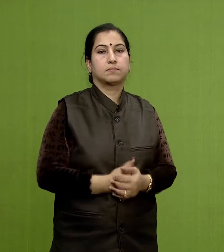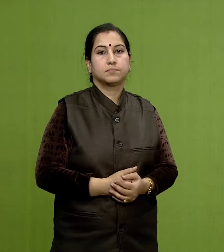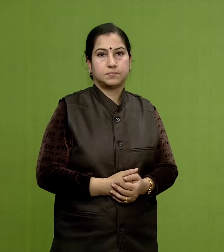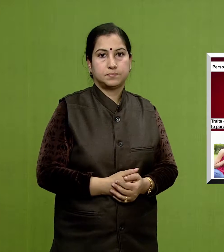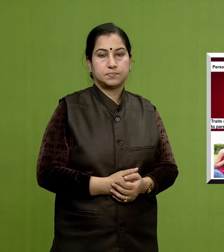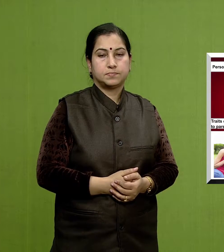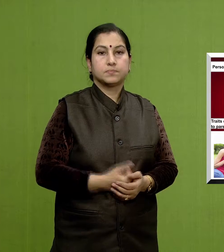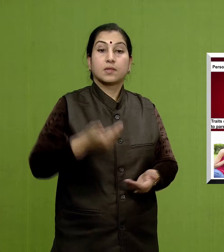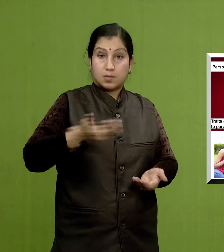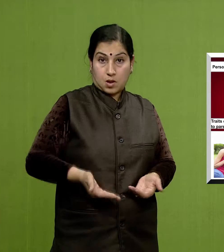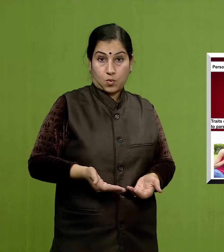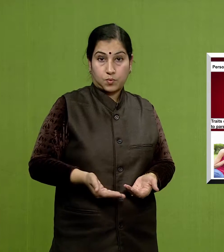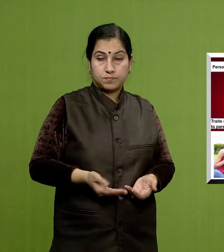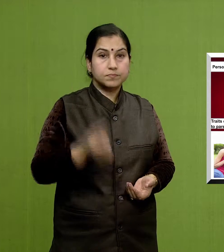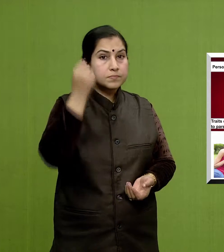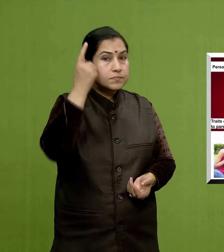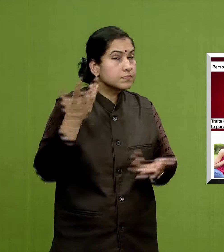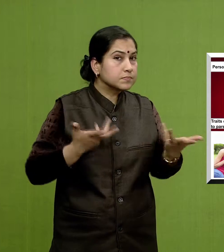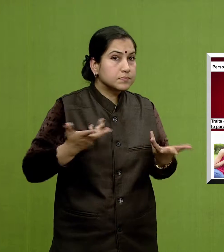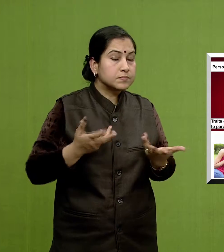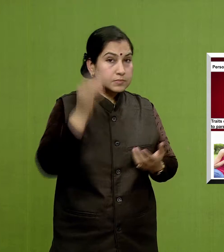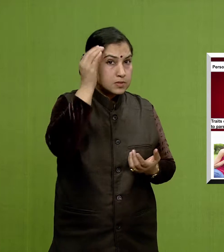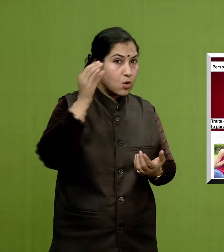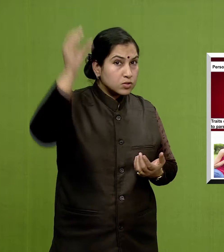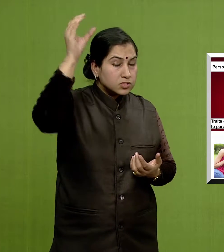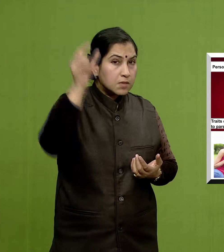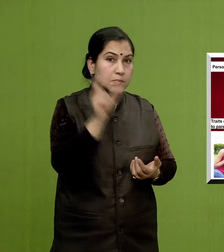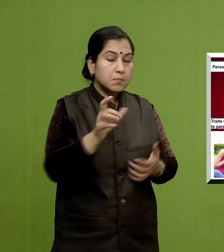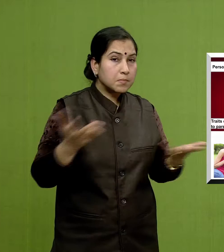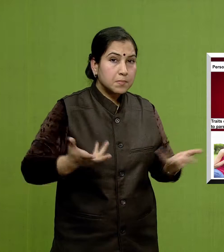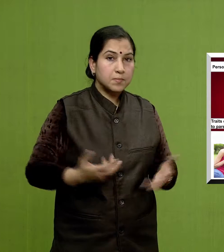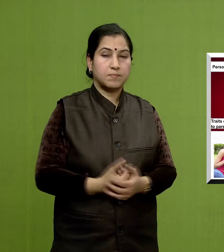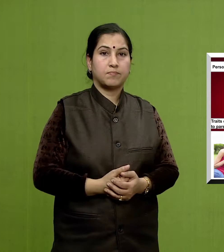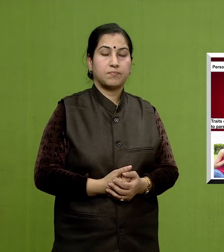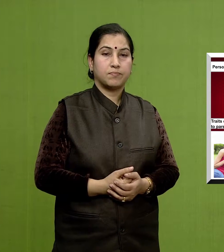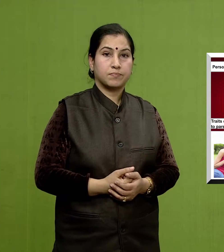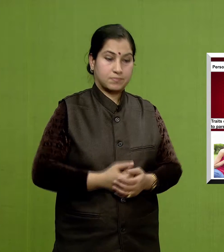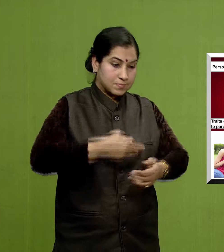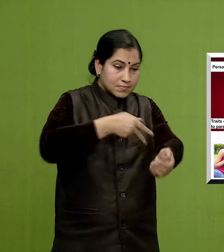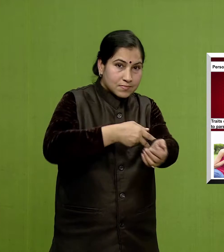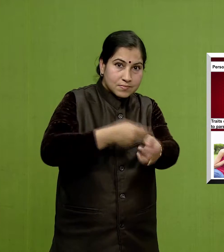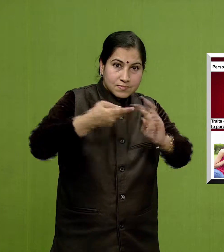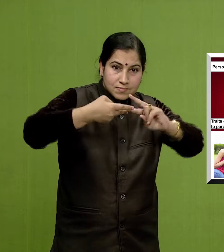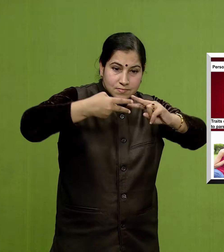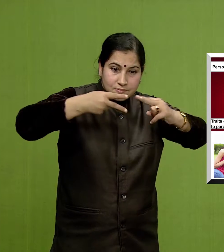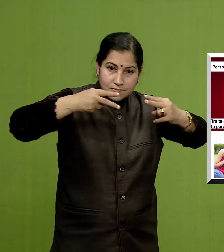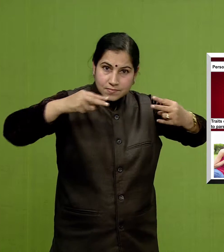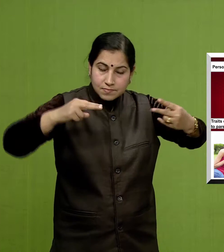Let us now understand the concept of heredity and environment.